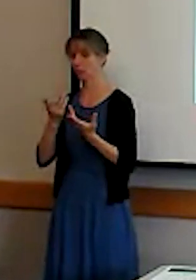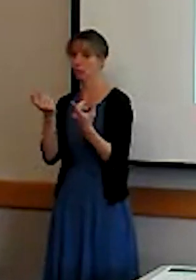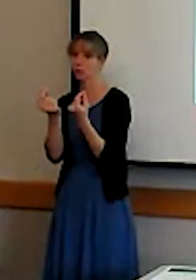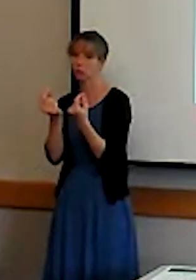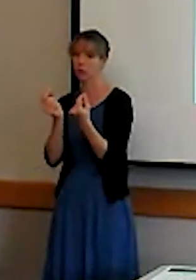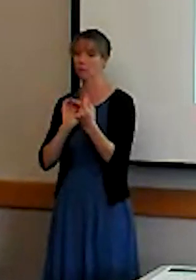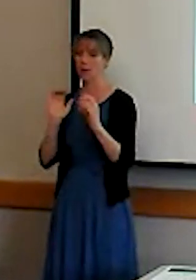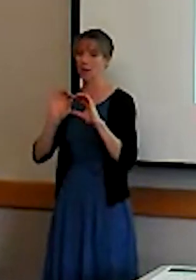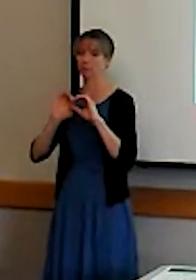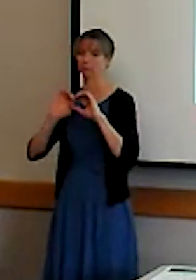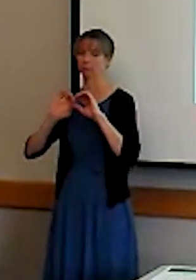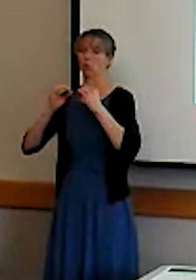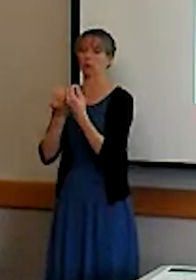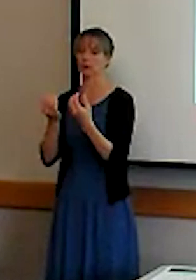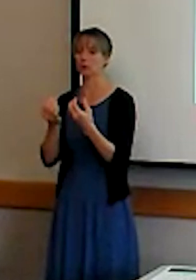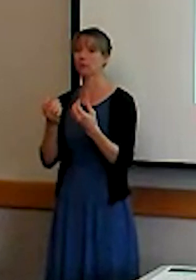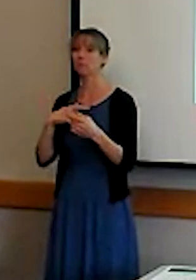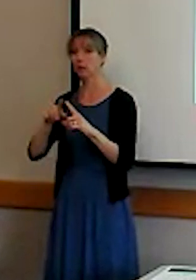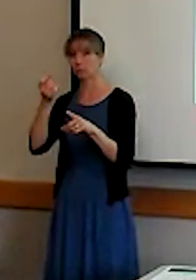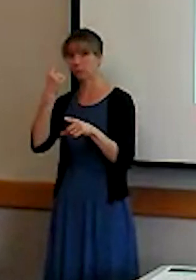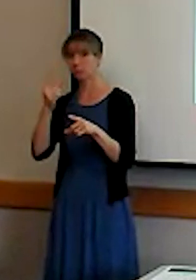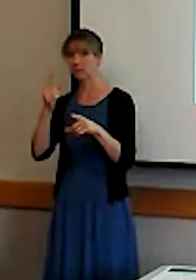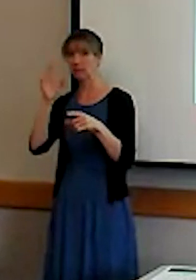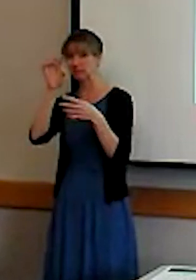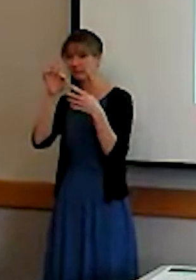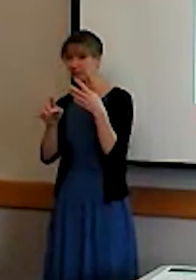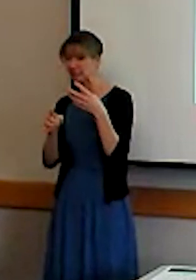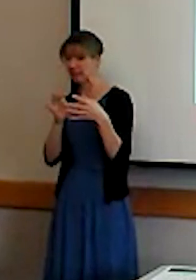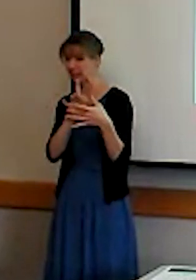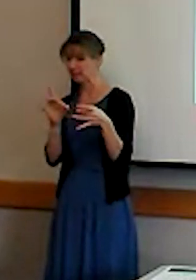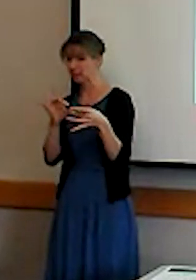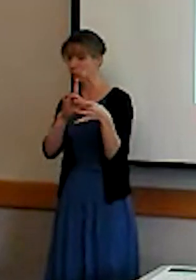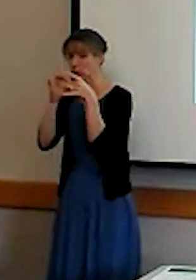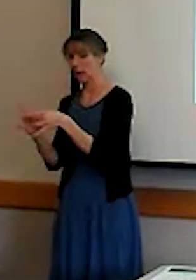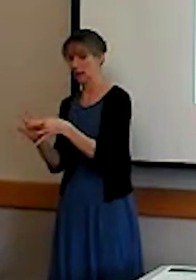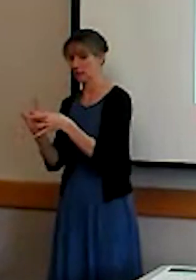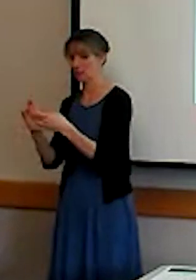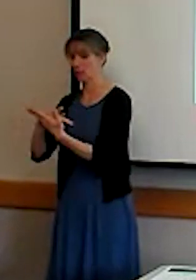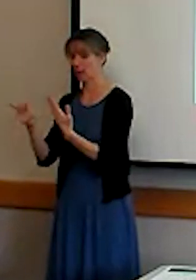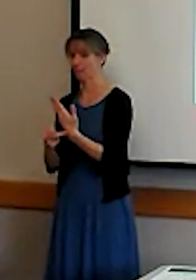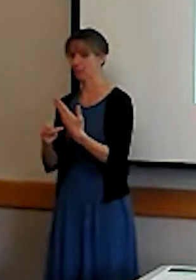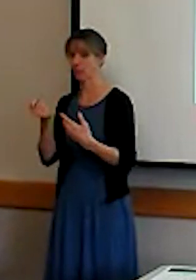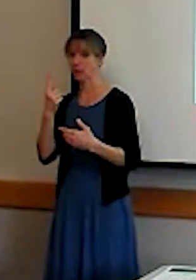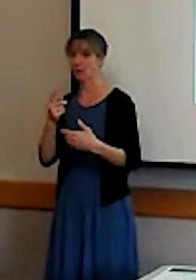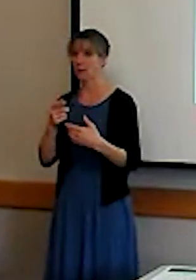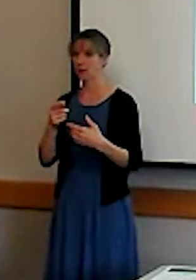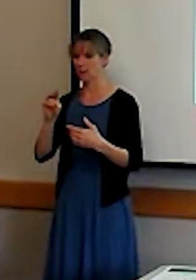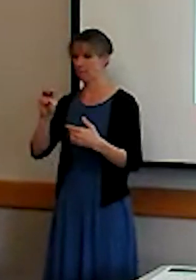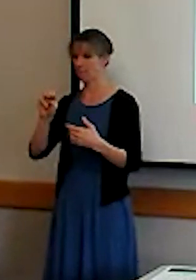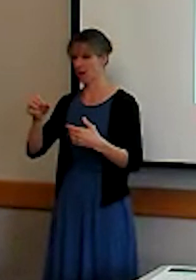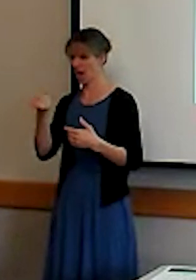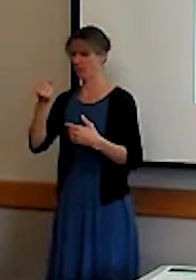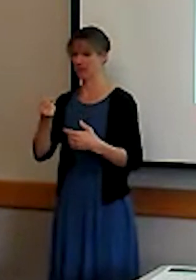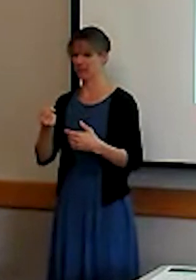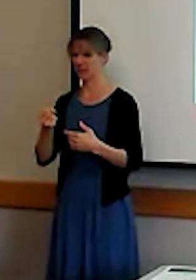an organization. And I did just want to mention a few other details, a part of our program, so you understand, who's Mom's